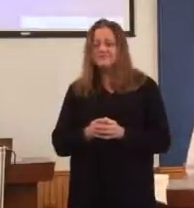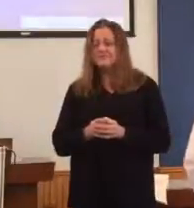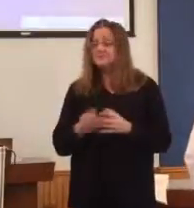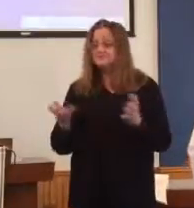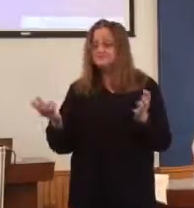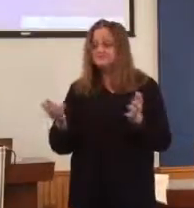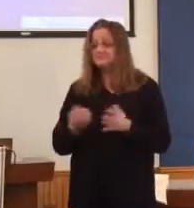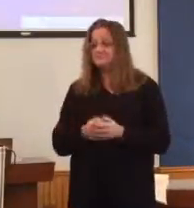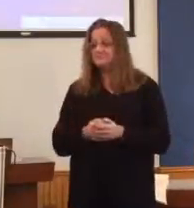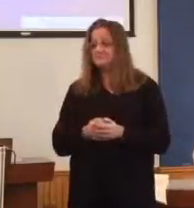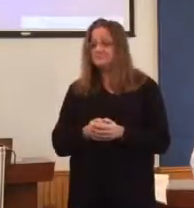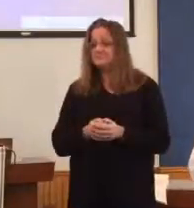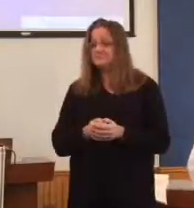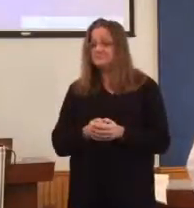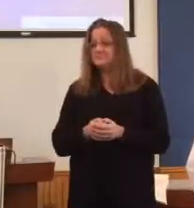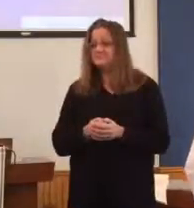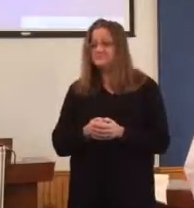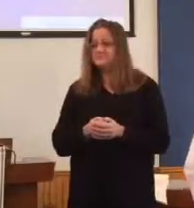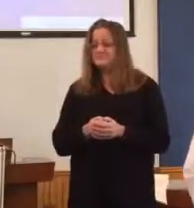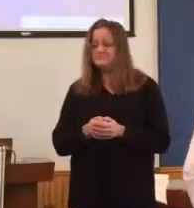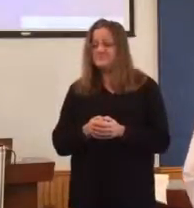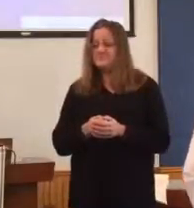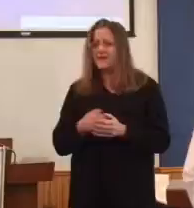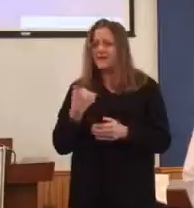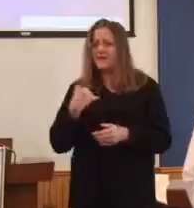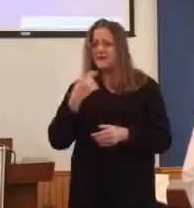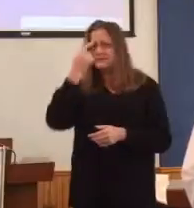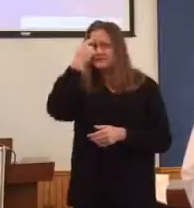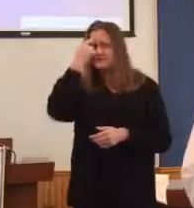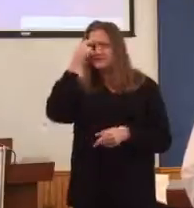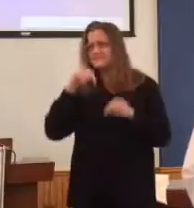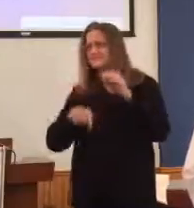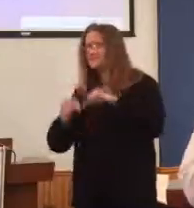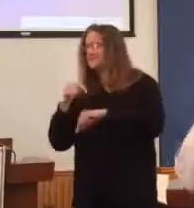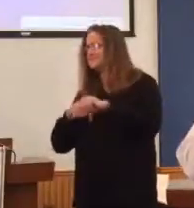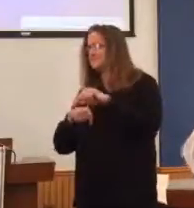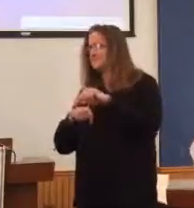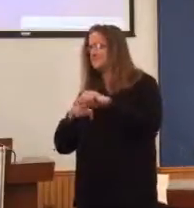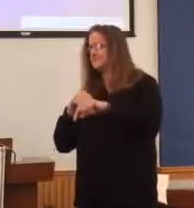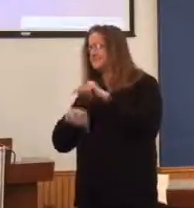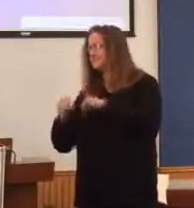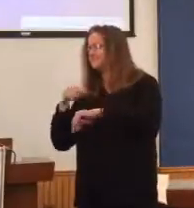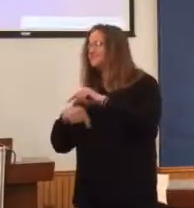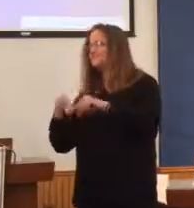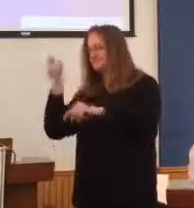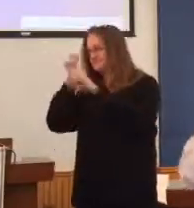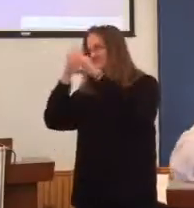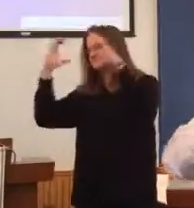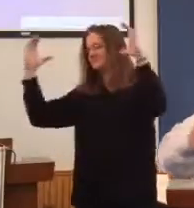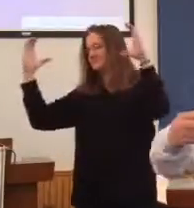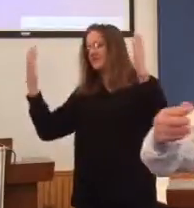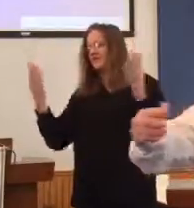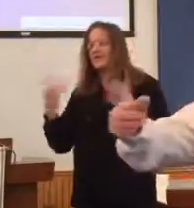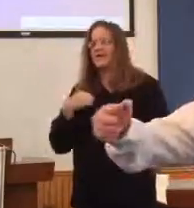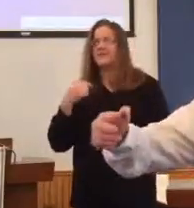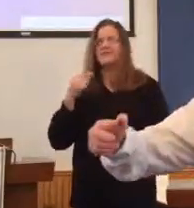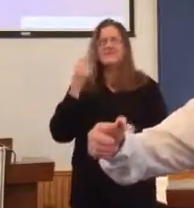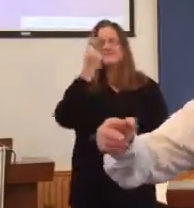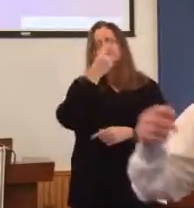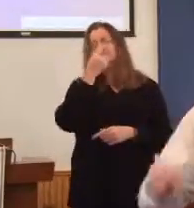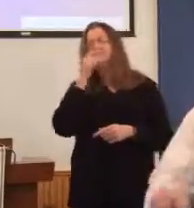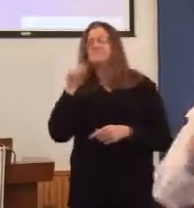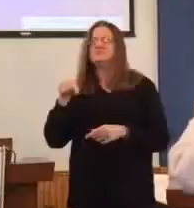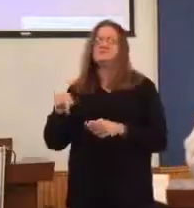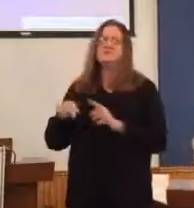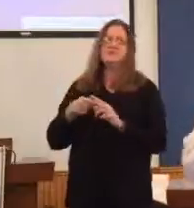So, they started tracing the path back. And you can just see it, right? Walking back along the